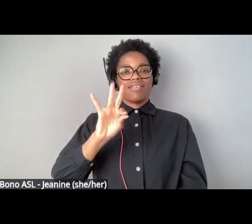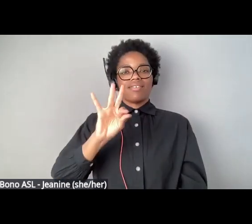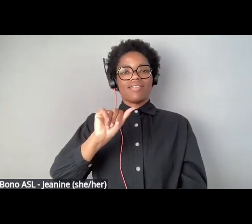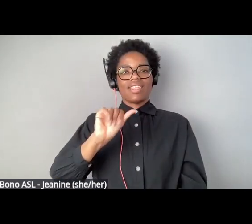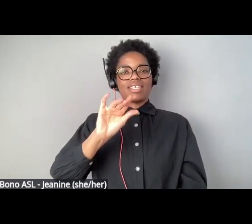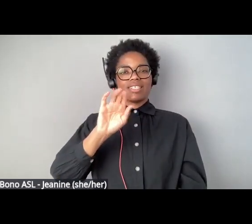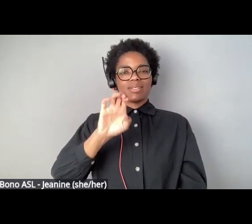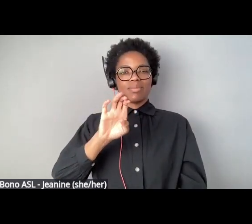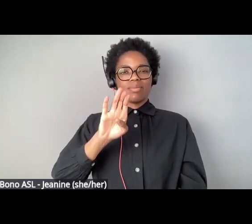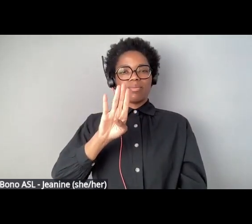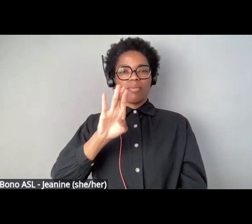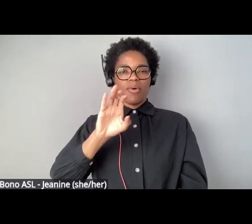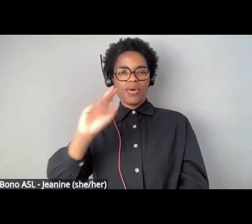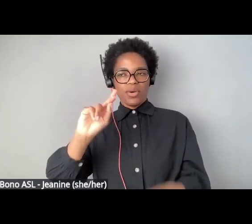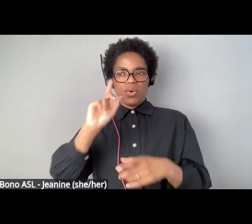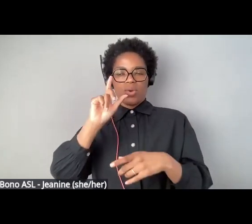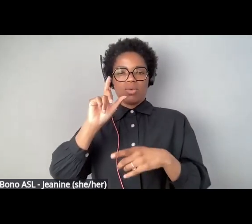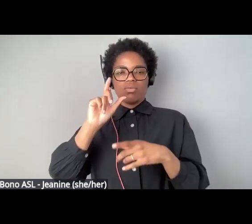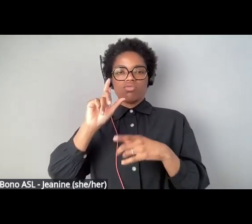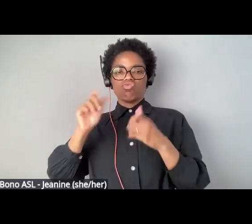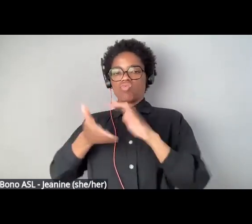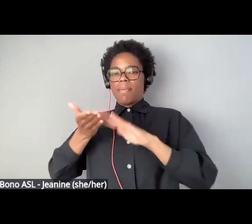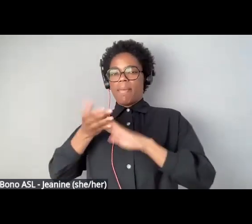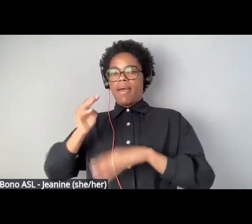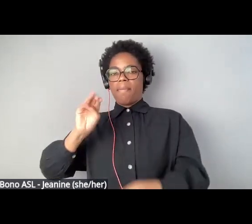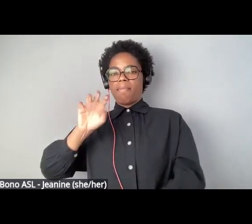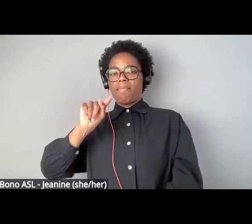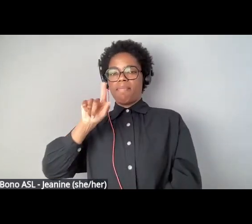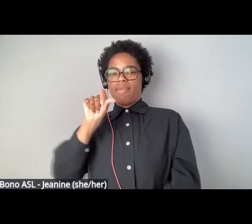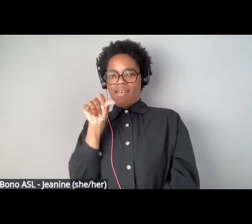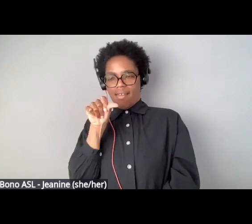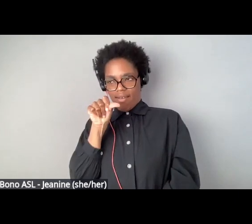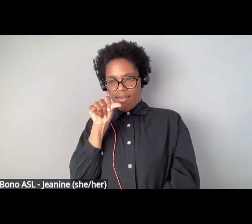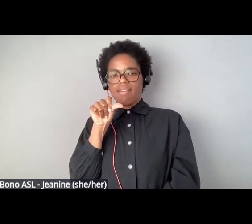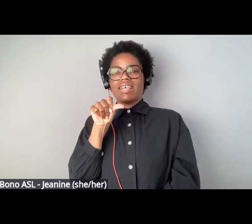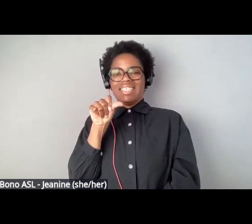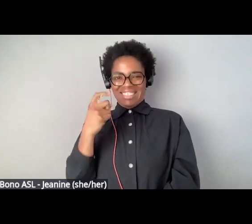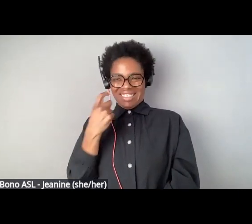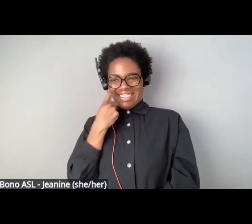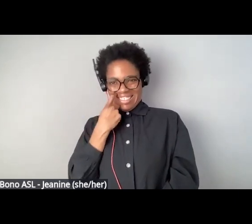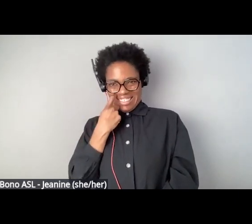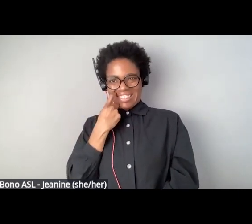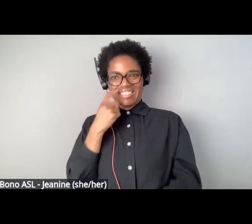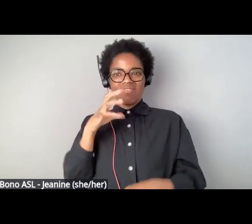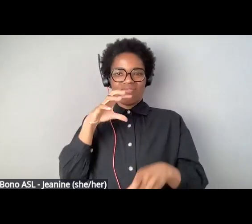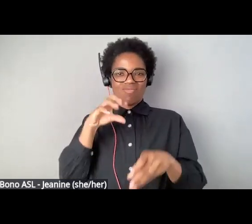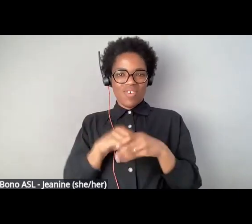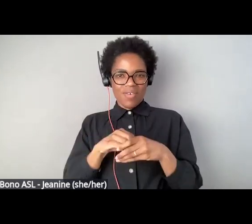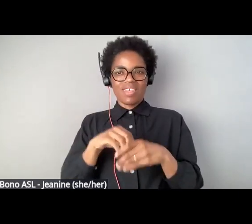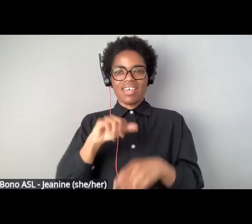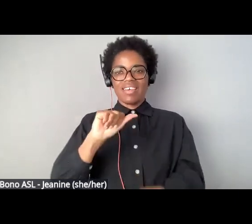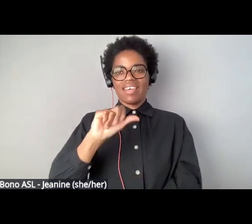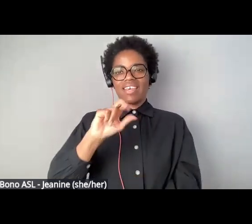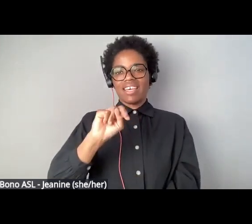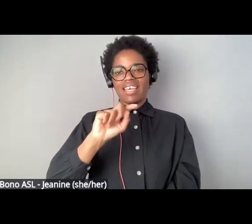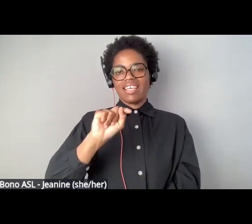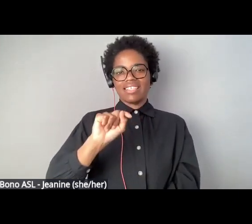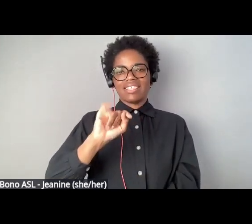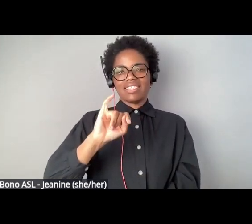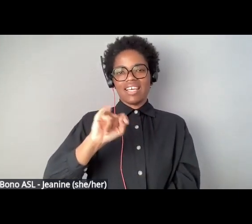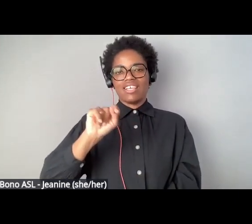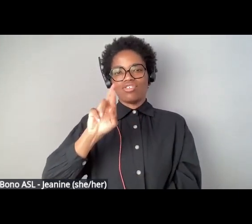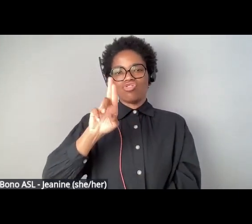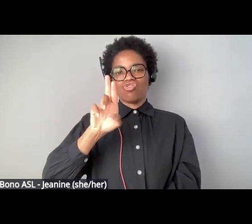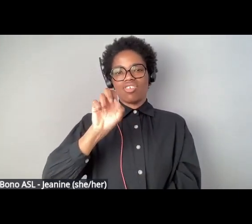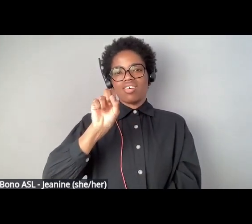collective 700 million euros in 2 antitrust cases. In the case of Meta, around the difficulty in opting out